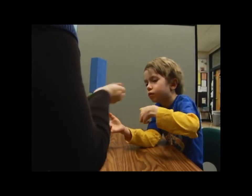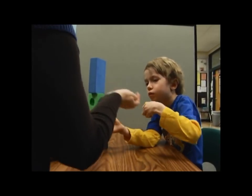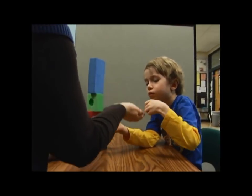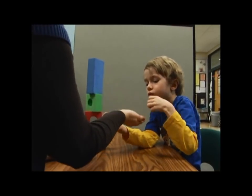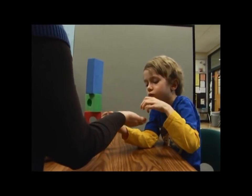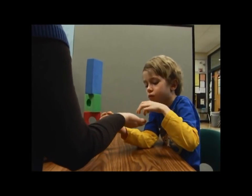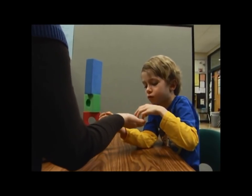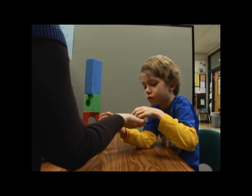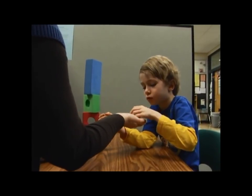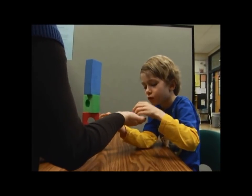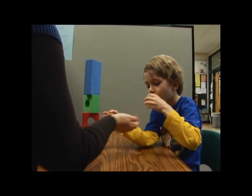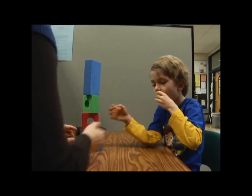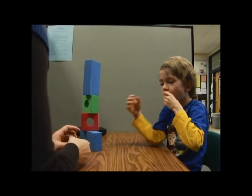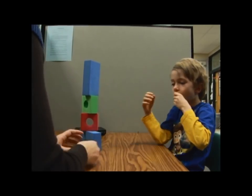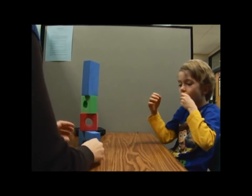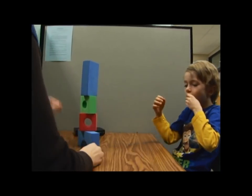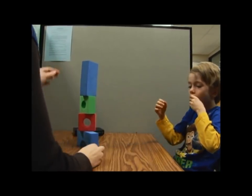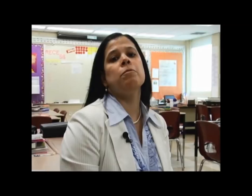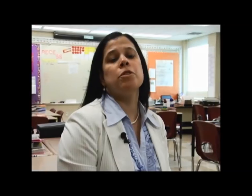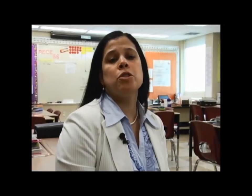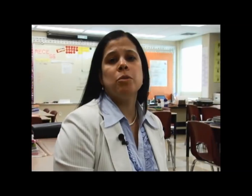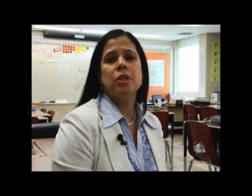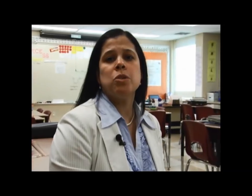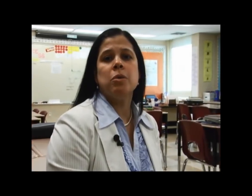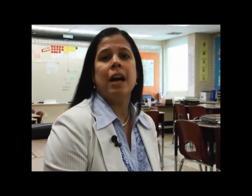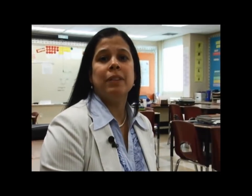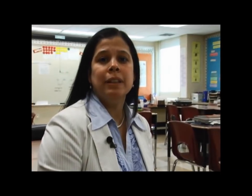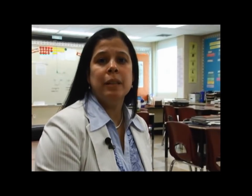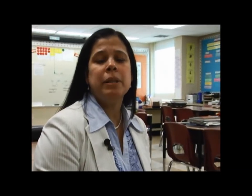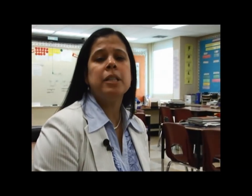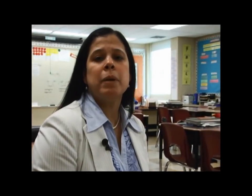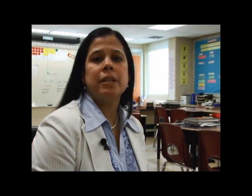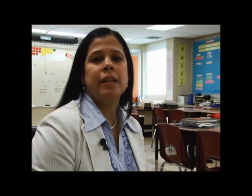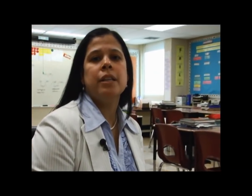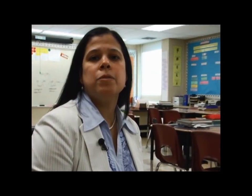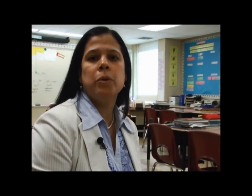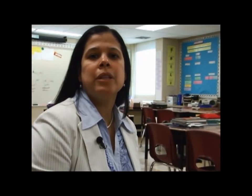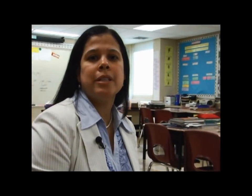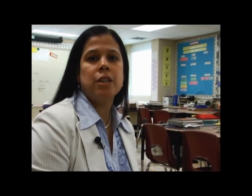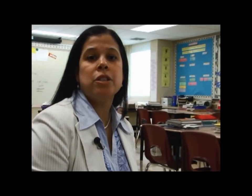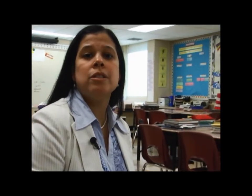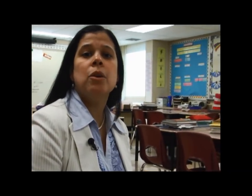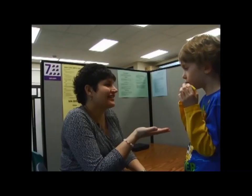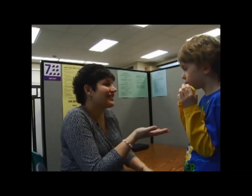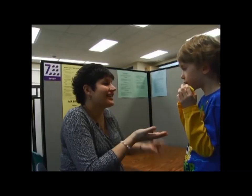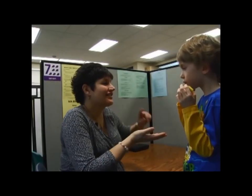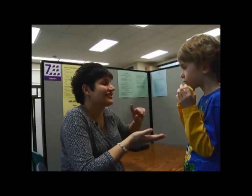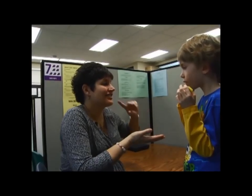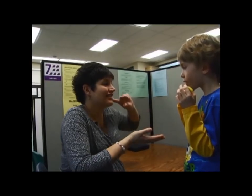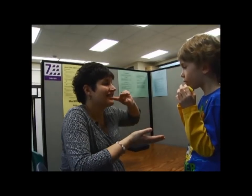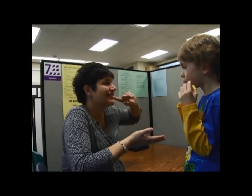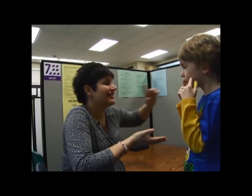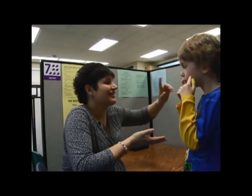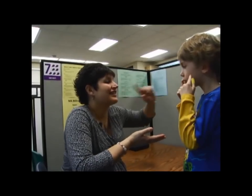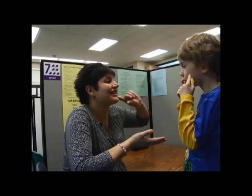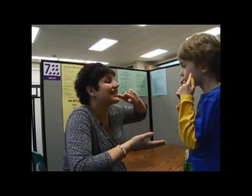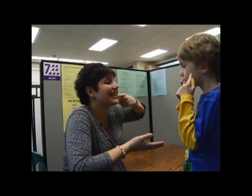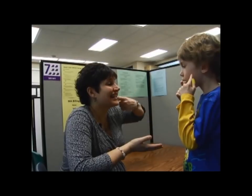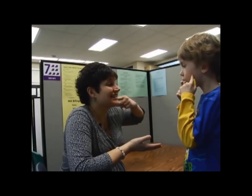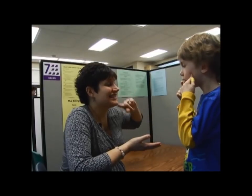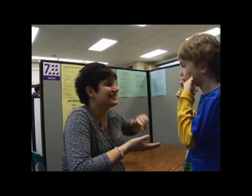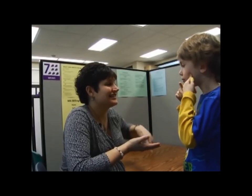The sign response form is often used for students who have limited spontaneous vocalizations or weak echoic